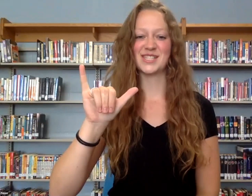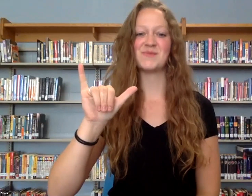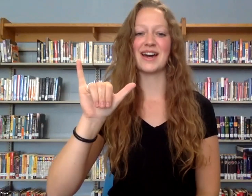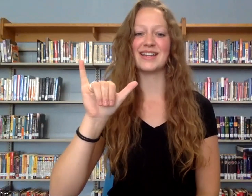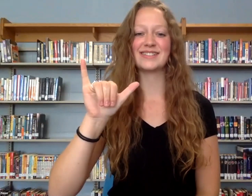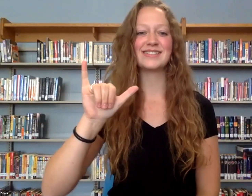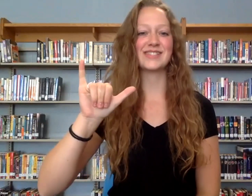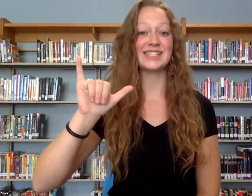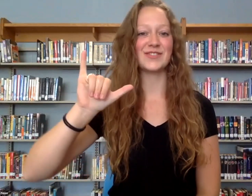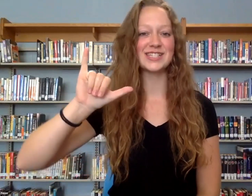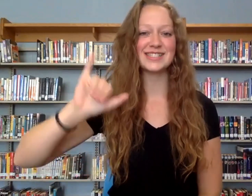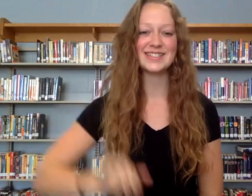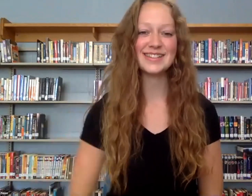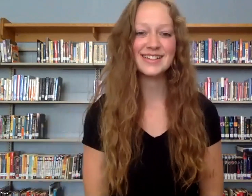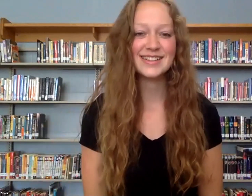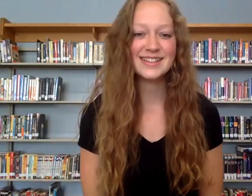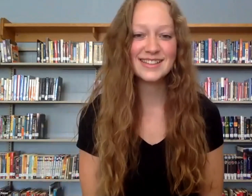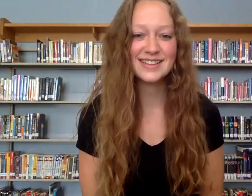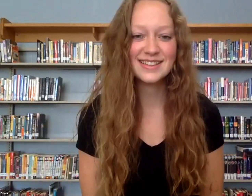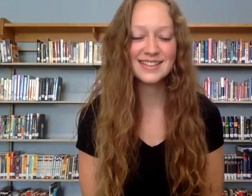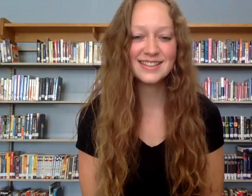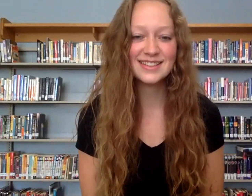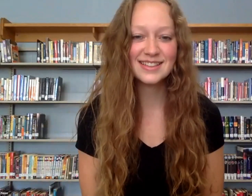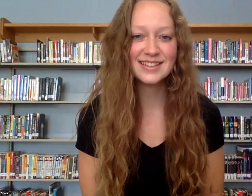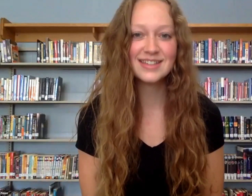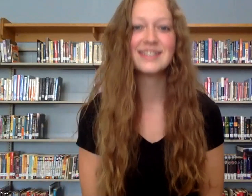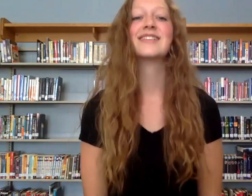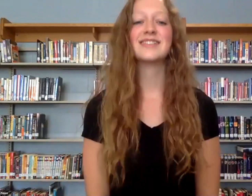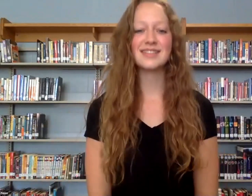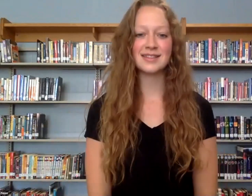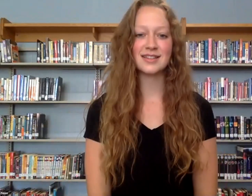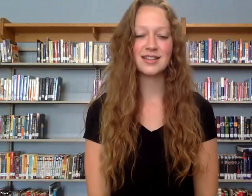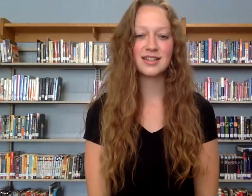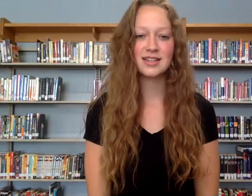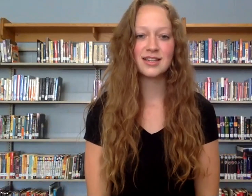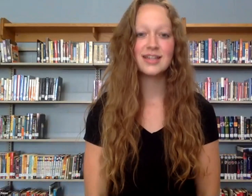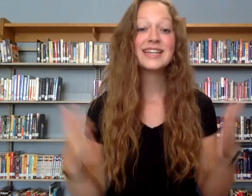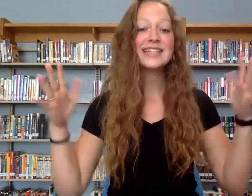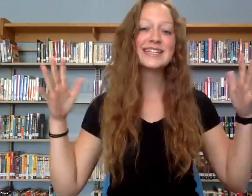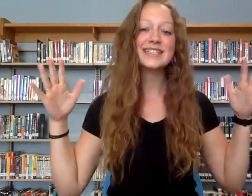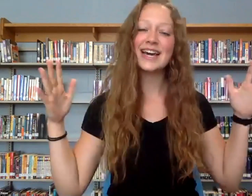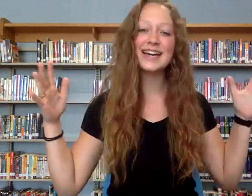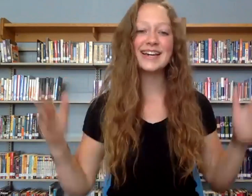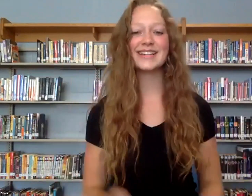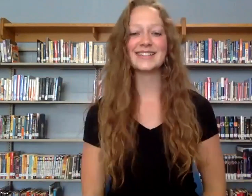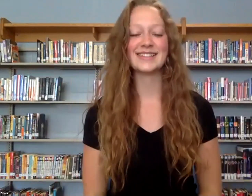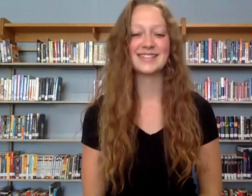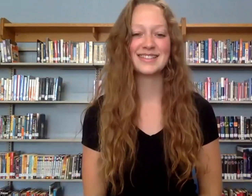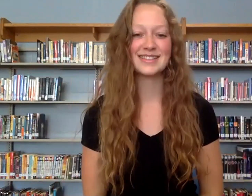Someone got it. Was Izzy first? Yeah, Marin, or it looks Izzy got it with July, and then Marin and Jenna jumped right